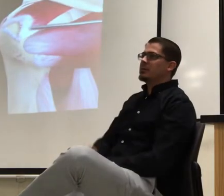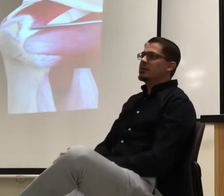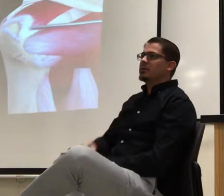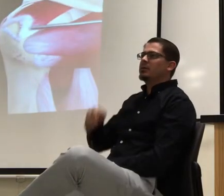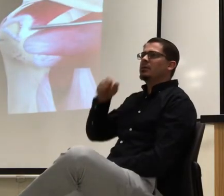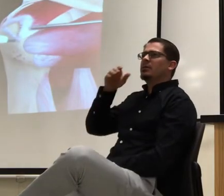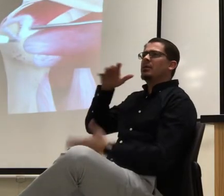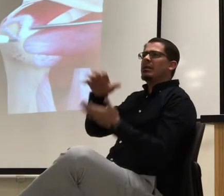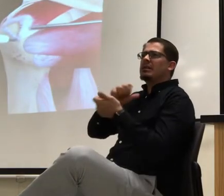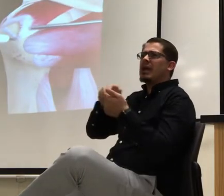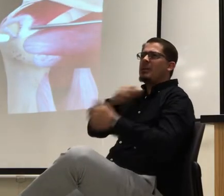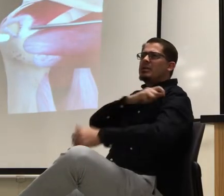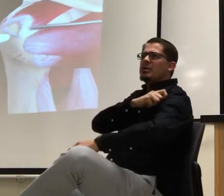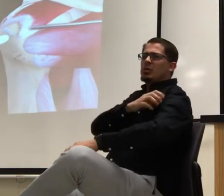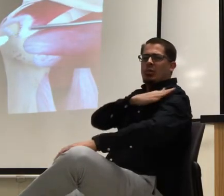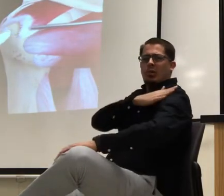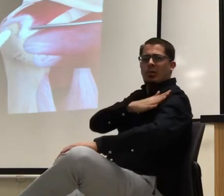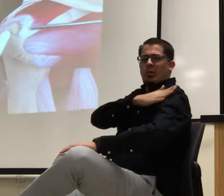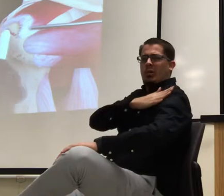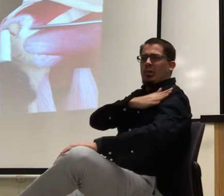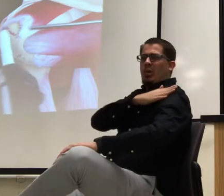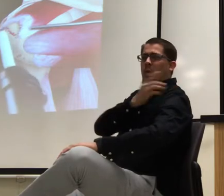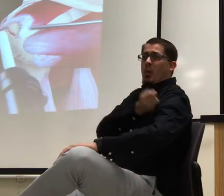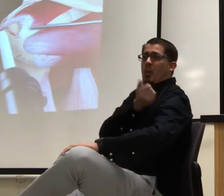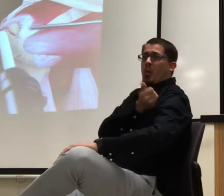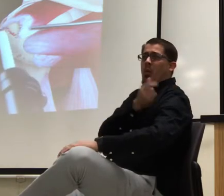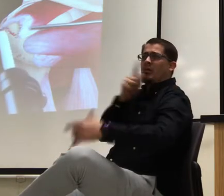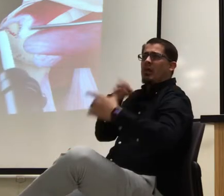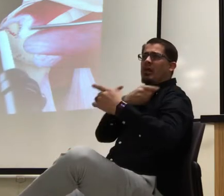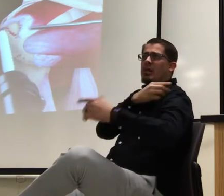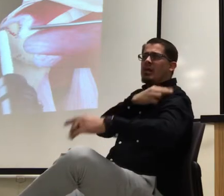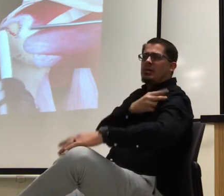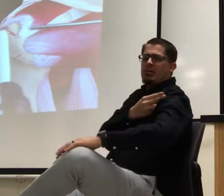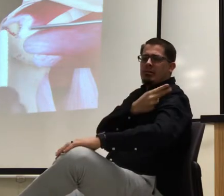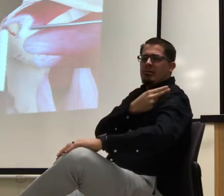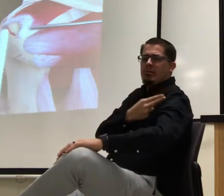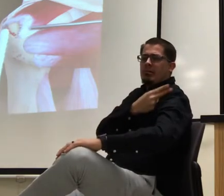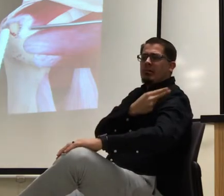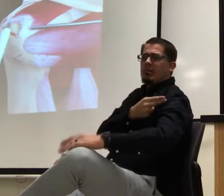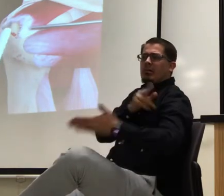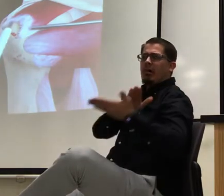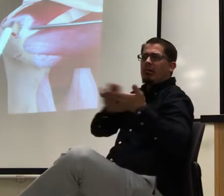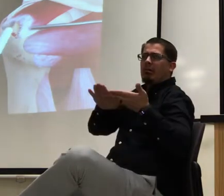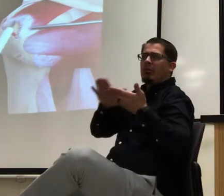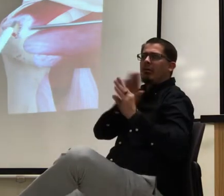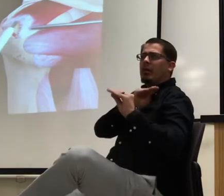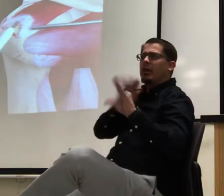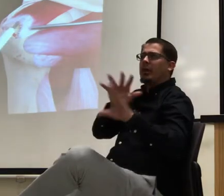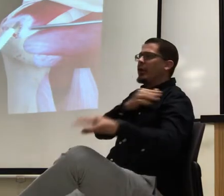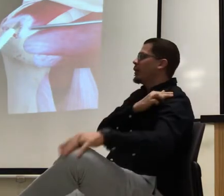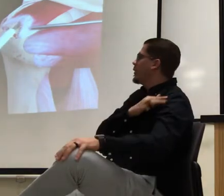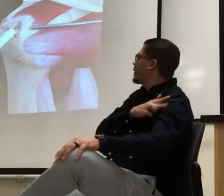The damaged tissue surrounding the tear is removed, and frayed edges are trimmed and cleared.